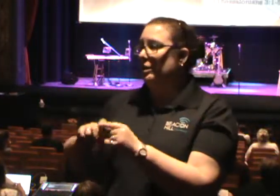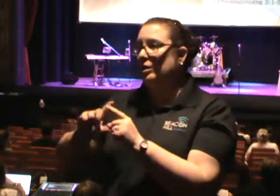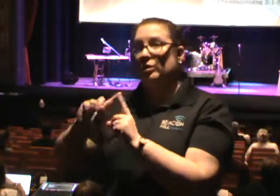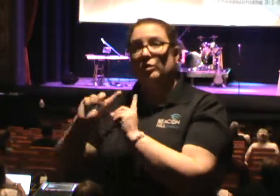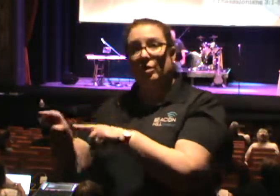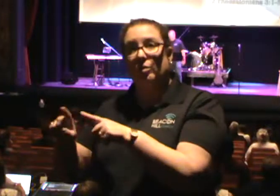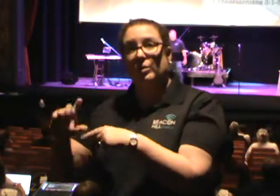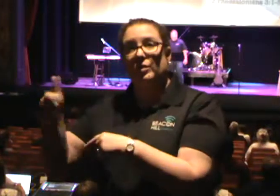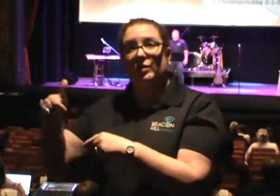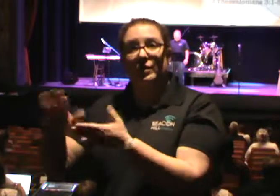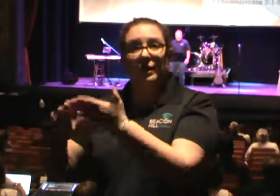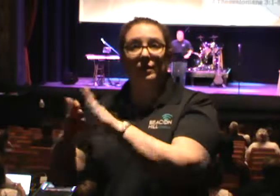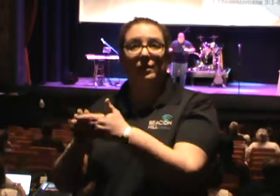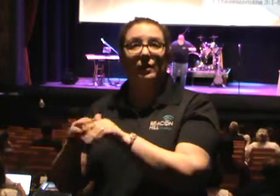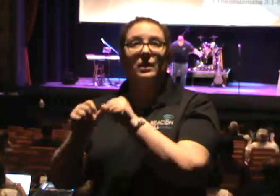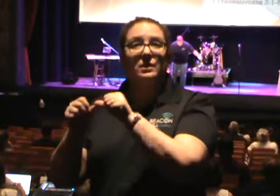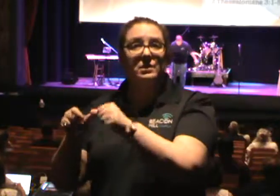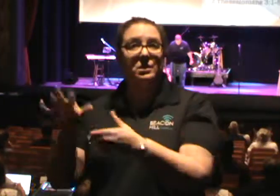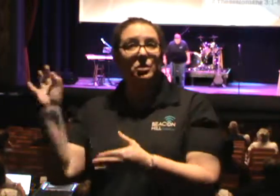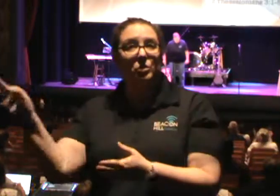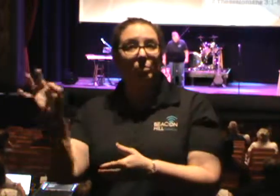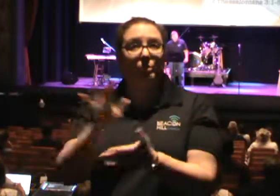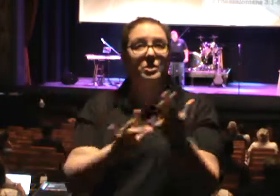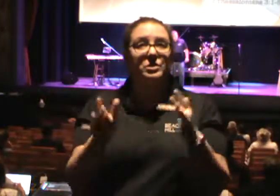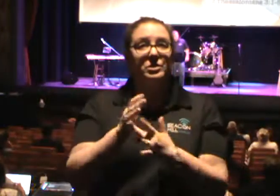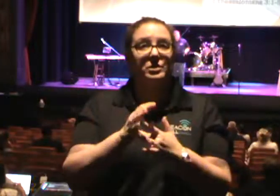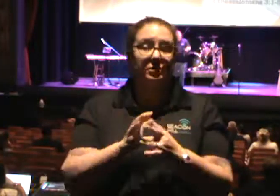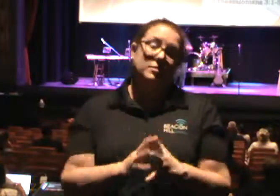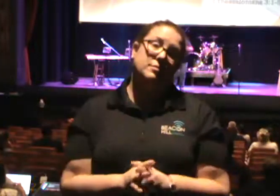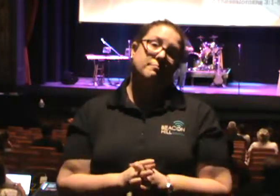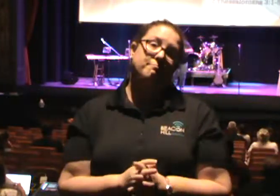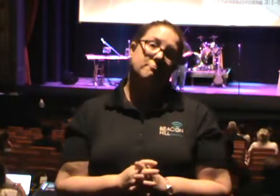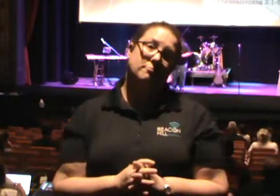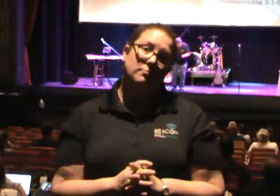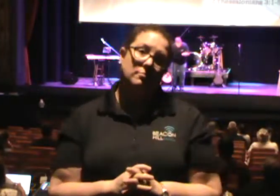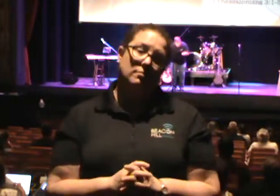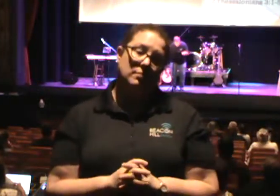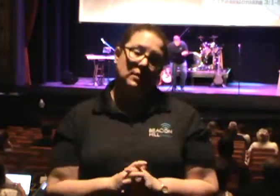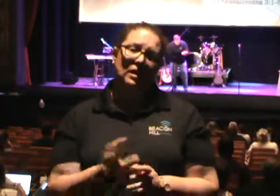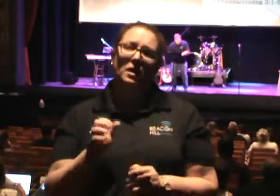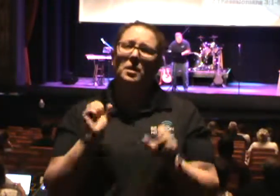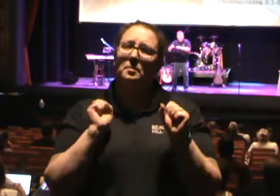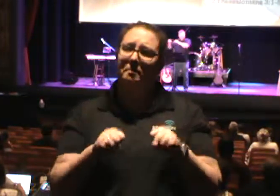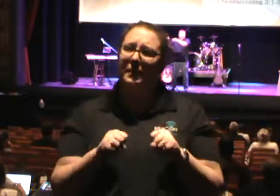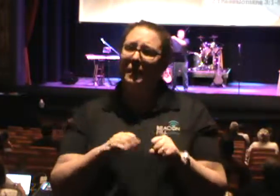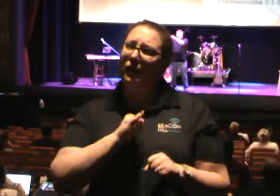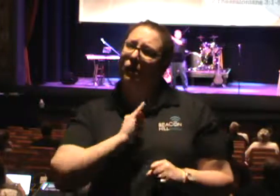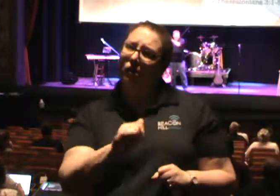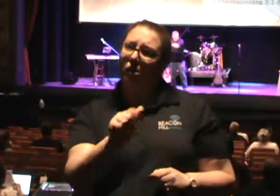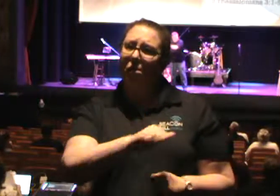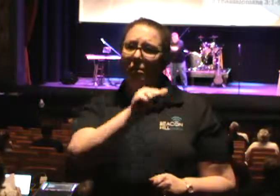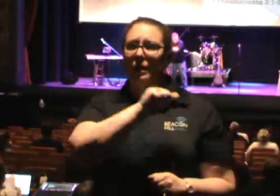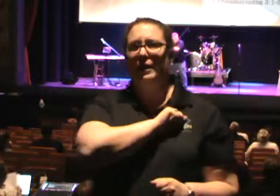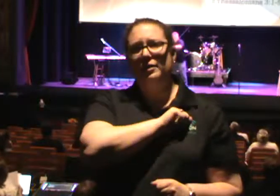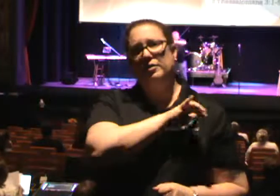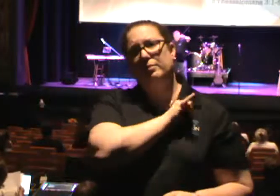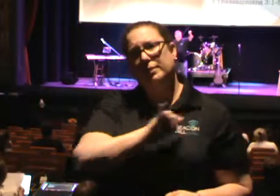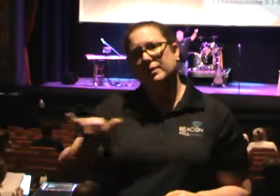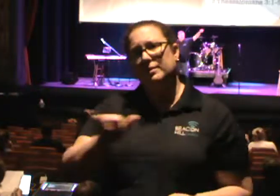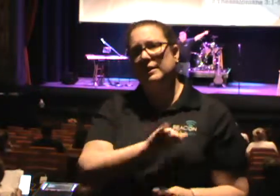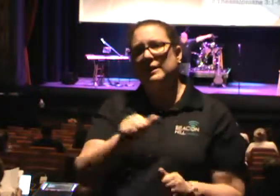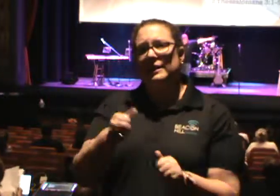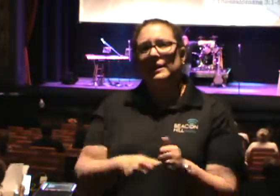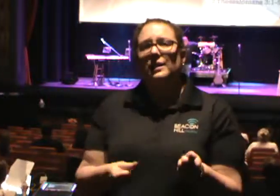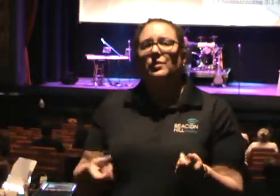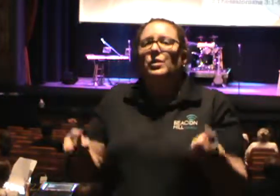preaching Jesus, folks. Every step of the way. And that's what I'm as well. Even when you don't feel like it,